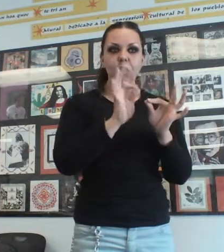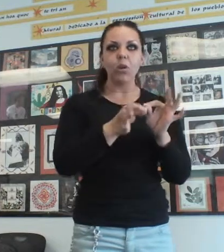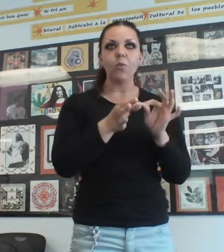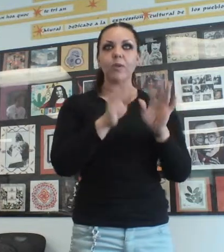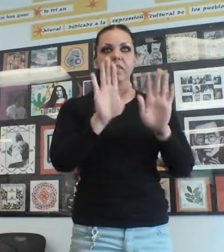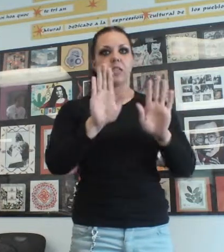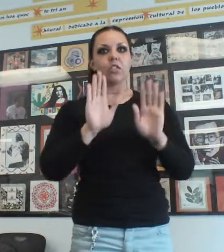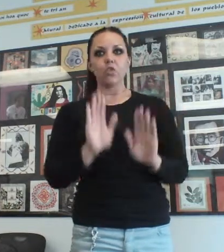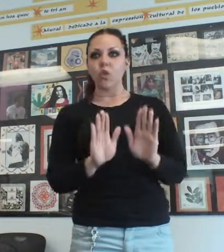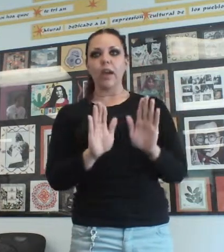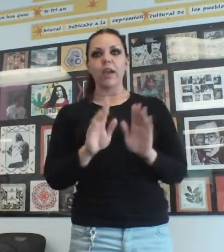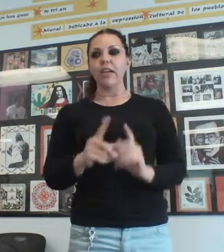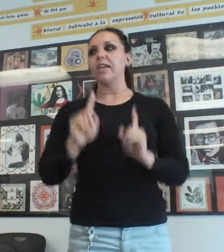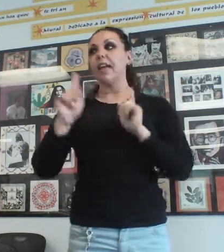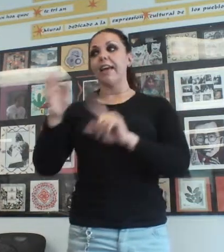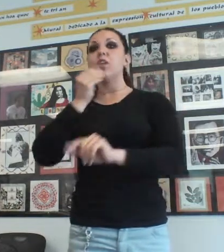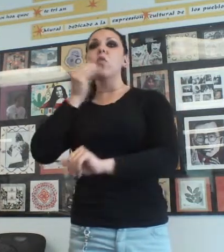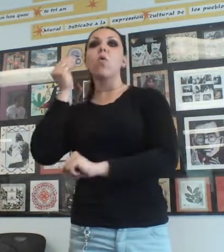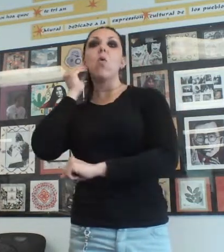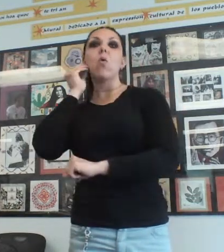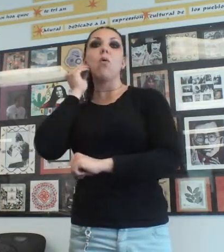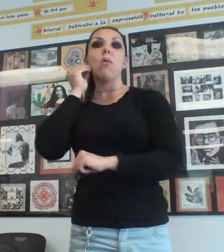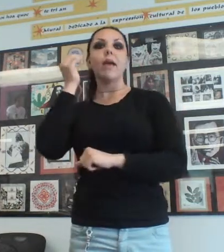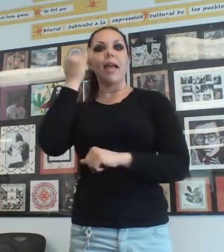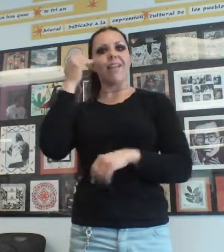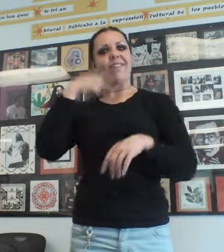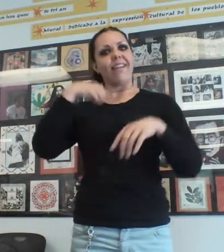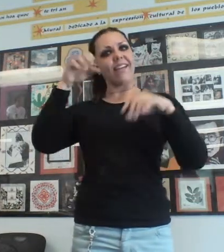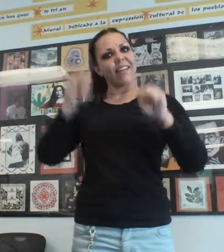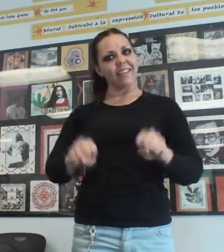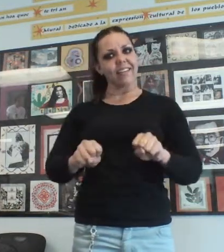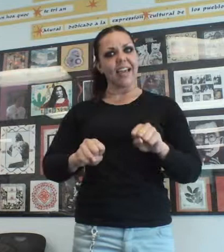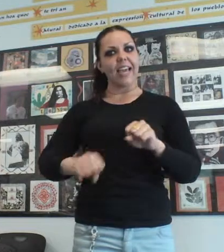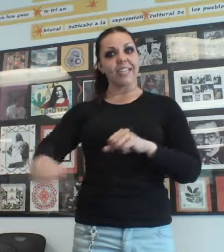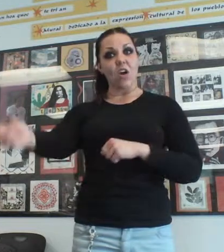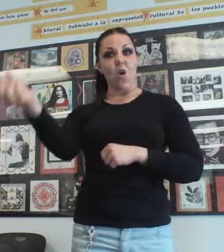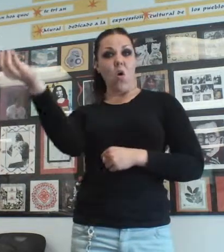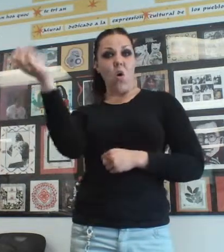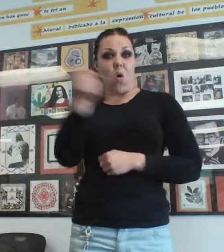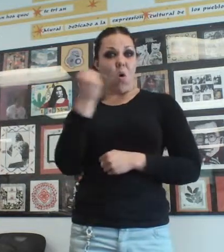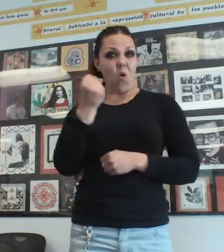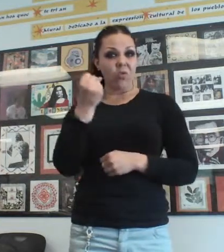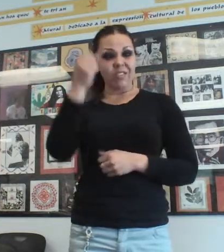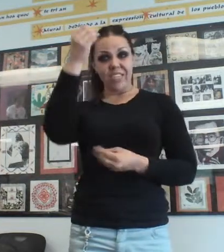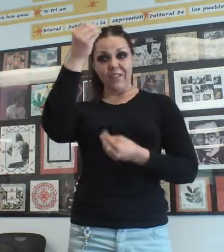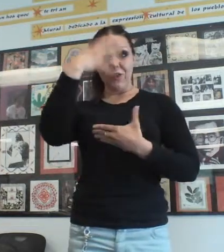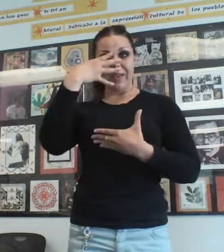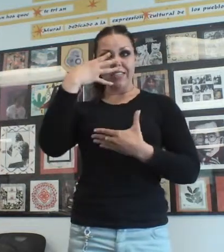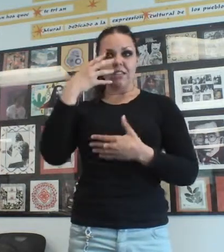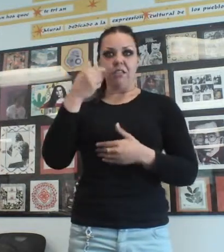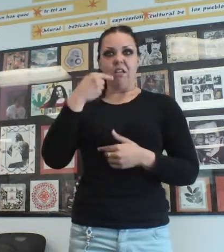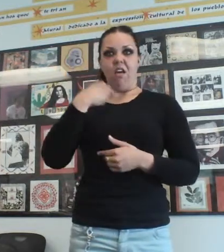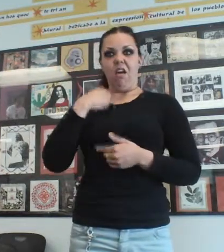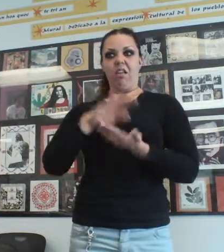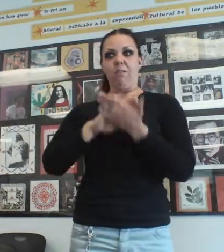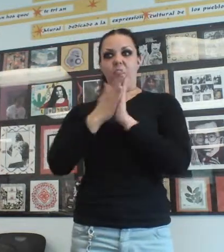to them. I can't. Well, I could, I'd be genius. But you can't. So you just let it go. So it disappears